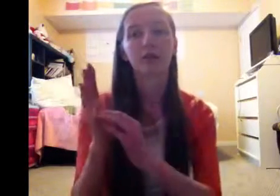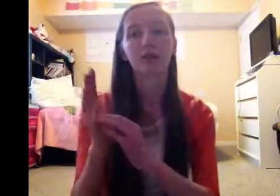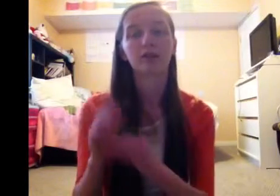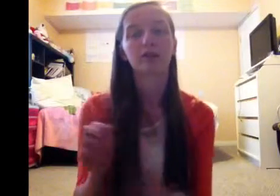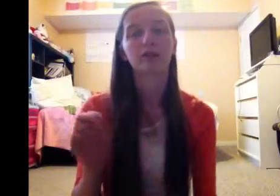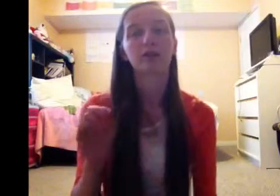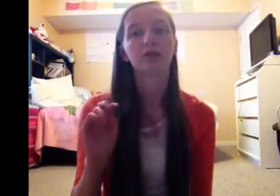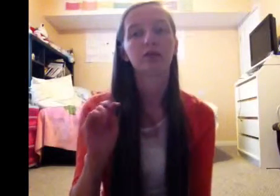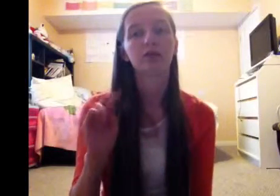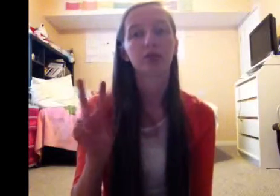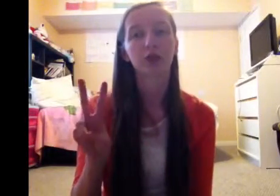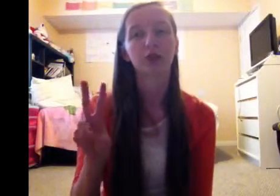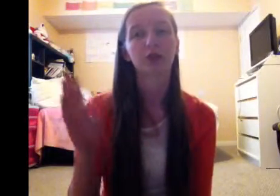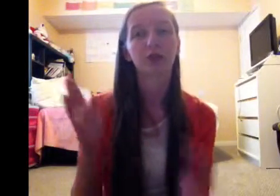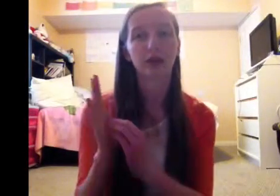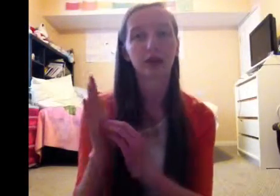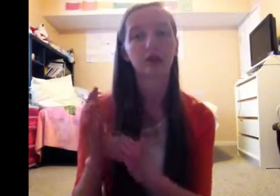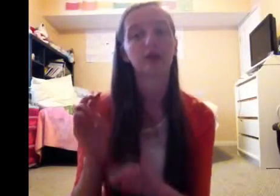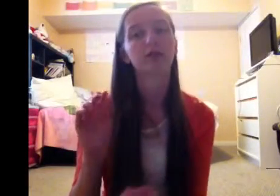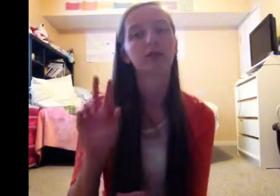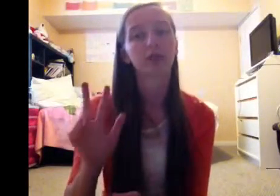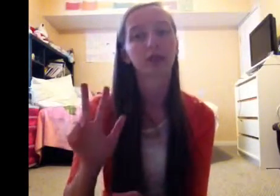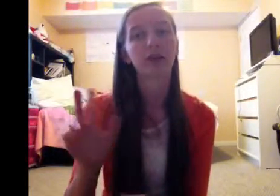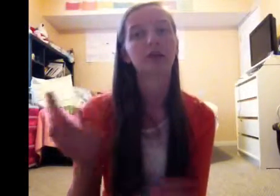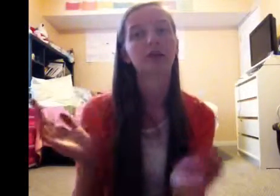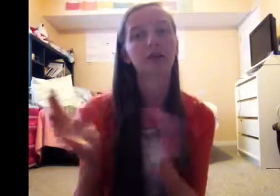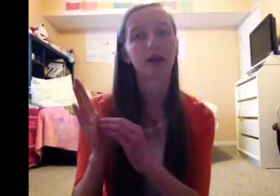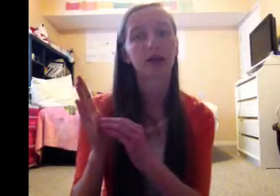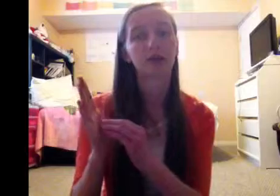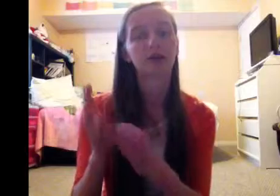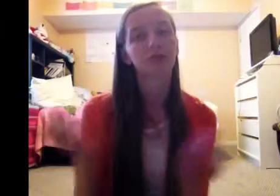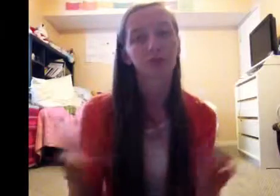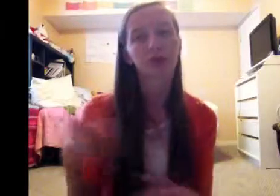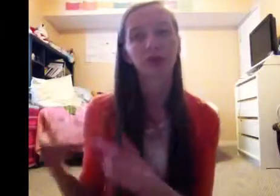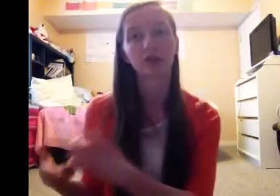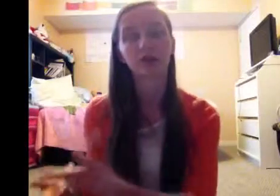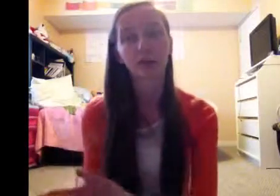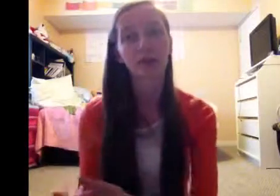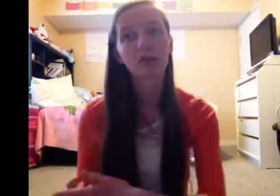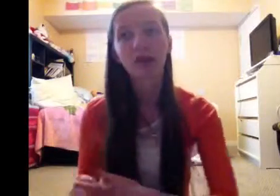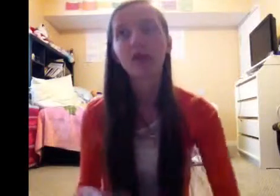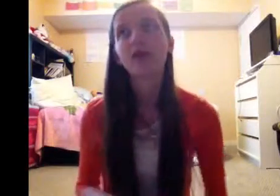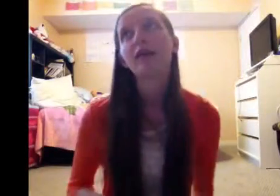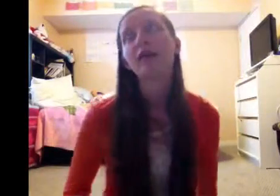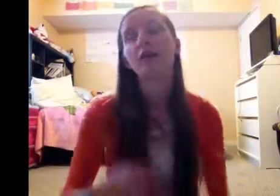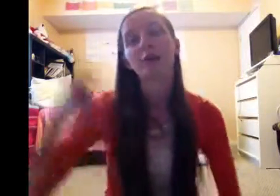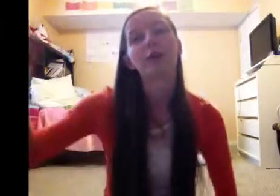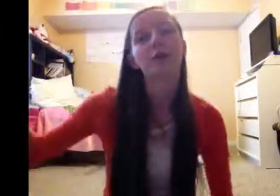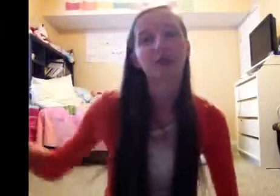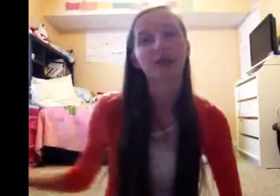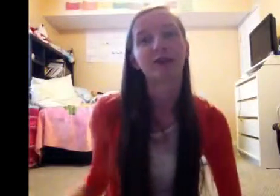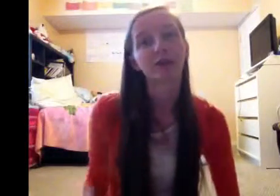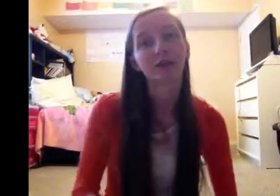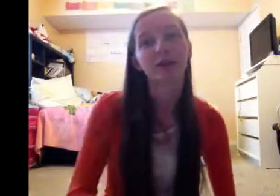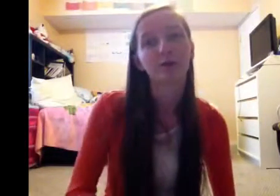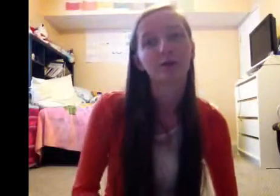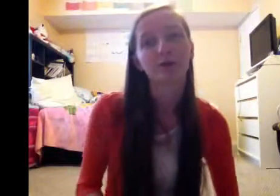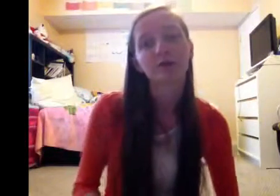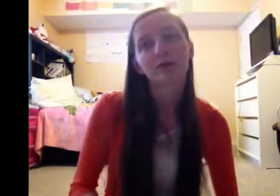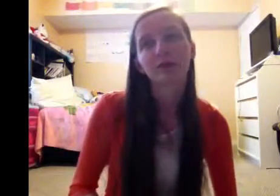1,000, 2,000, 3,000, so on and so forth. All the way up to, you know,